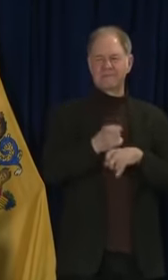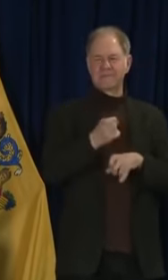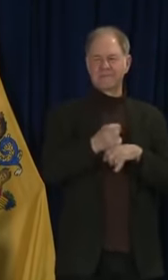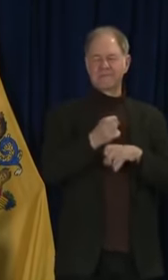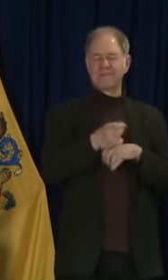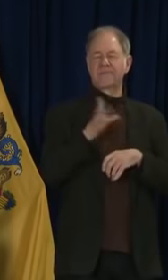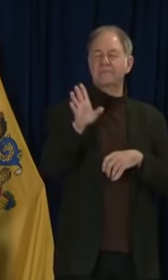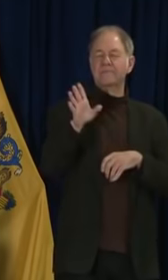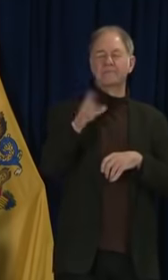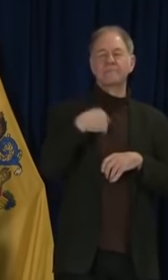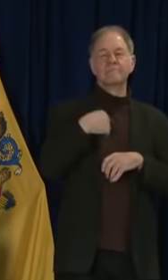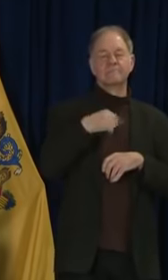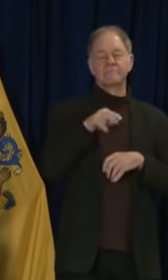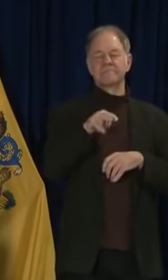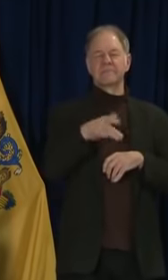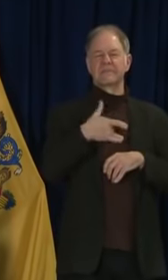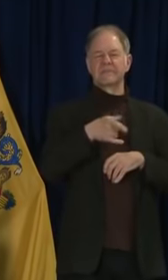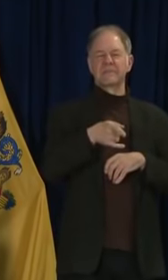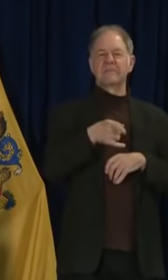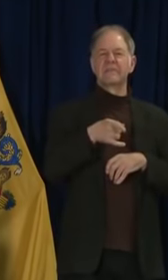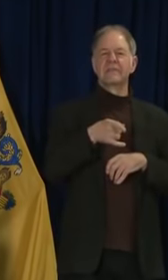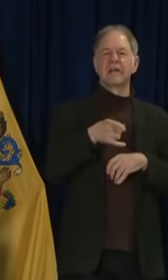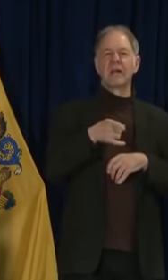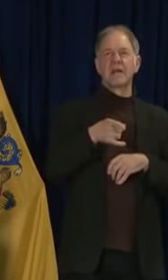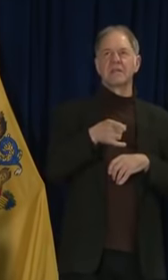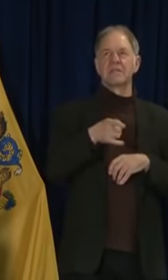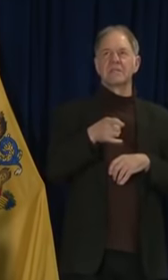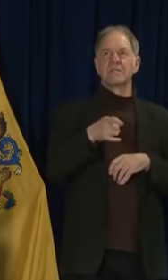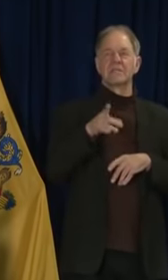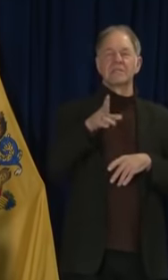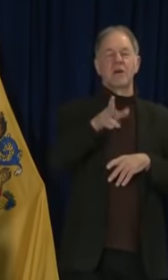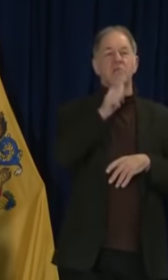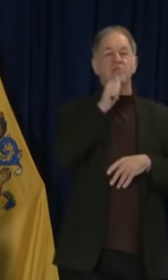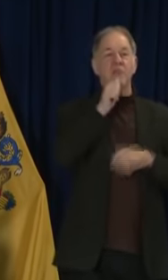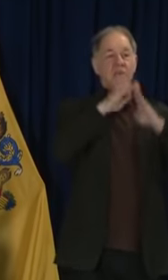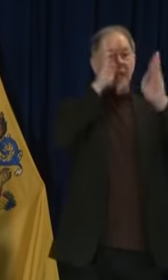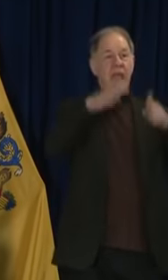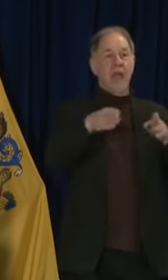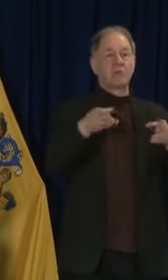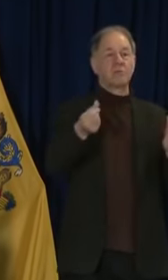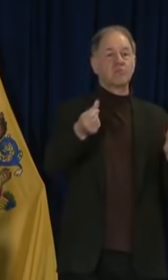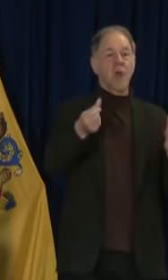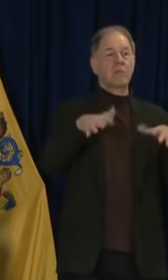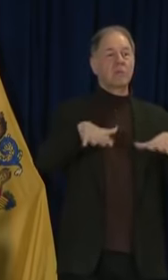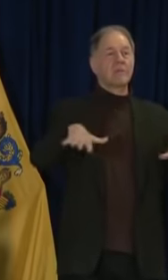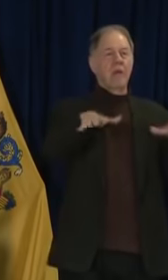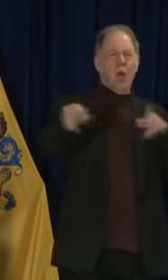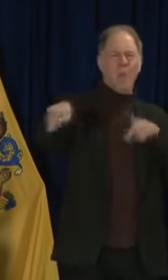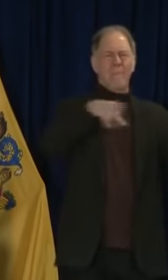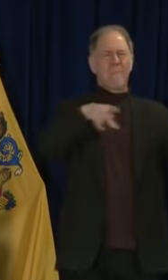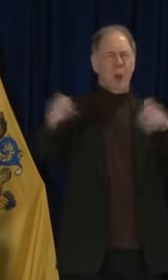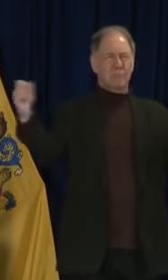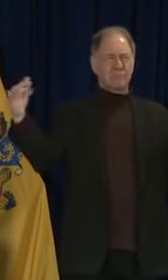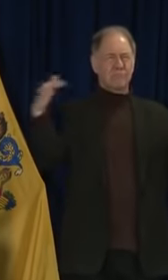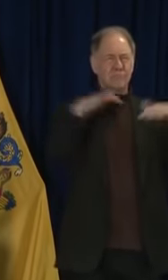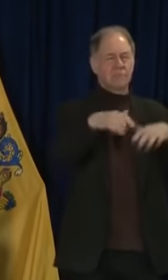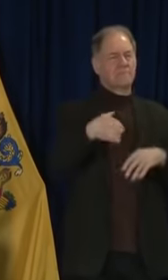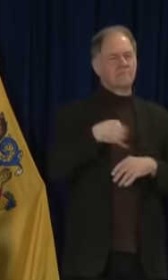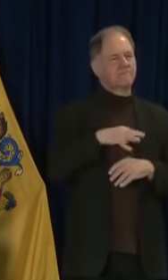is we won't look kindly upon big house parties, big private property parties. I'm